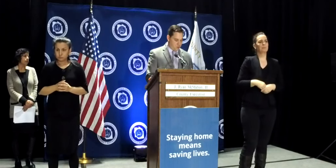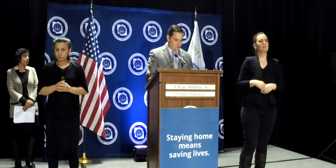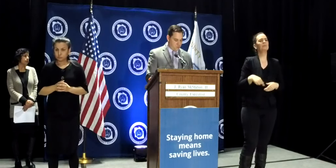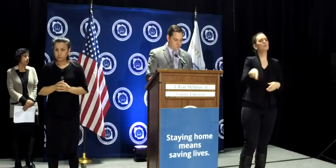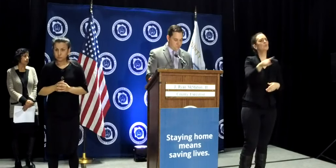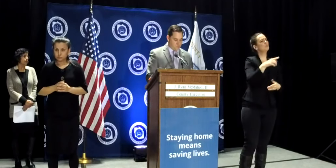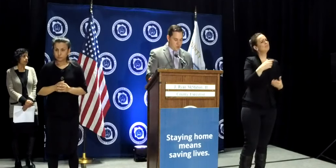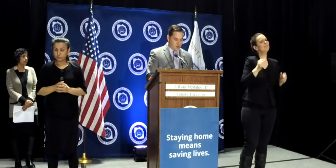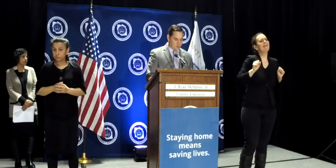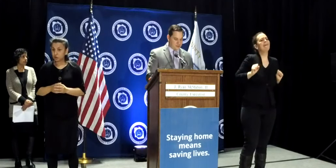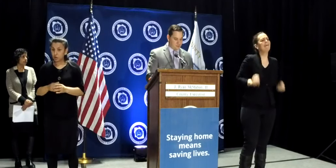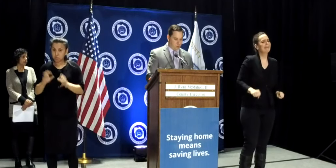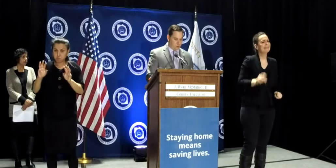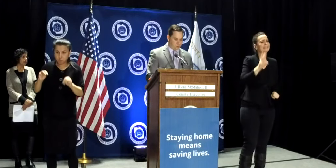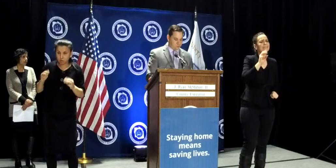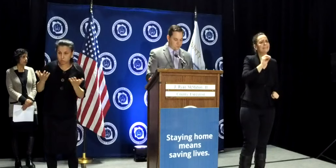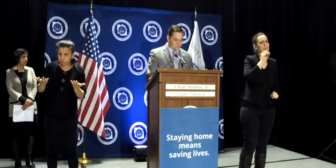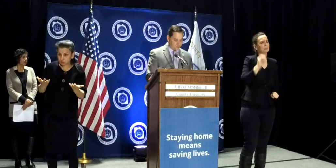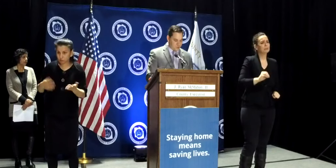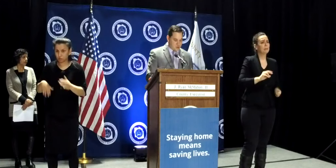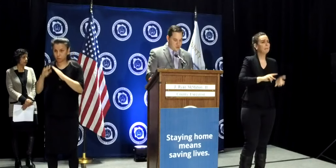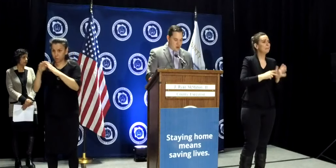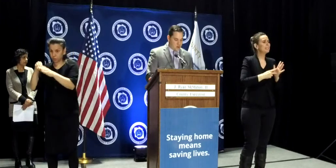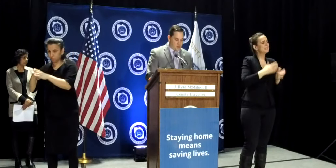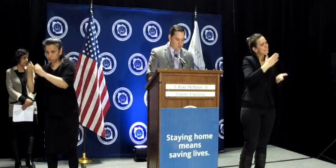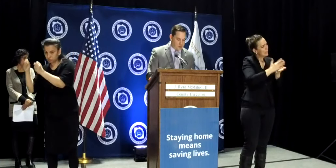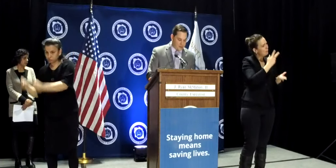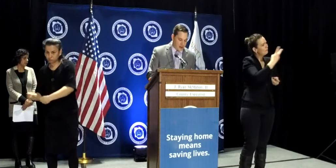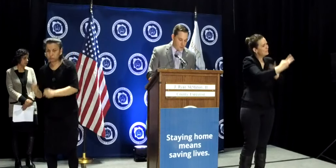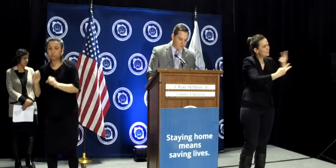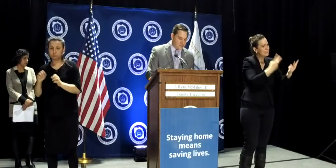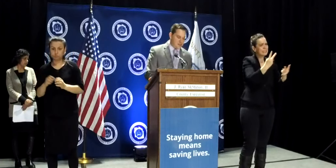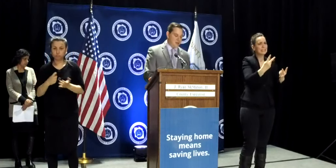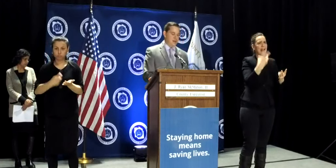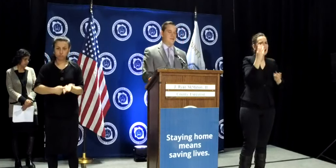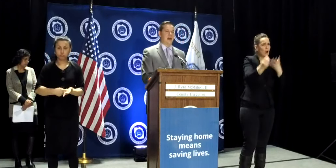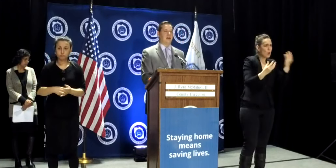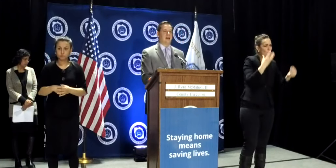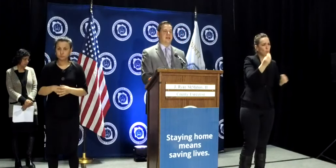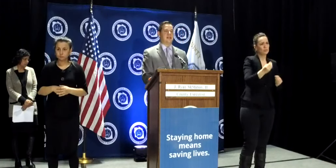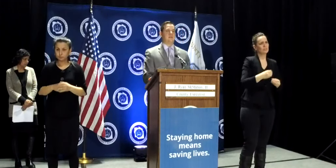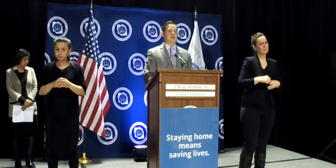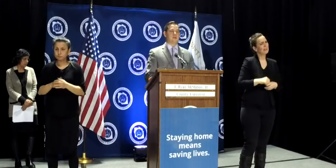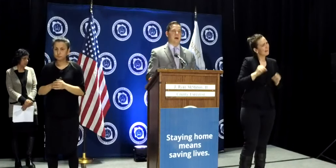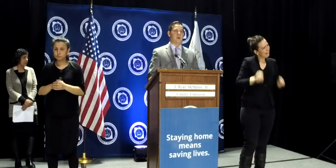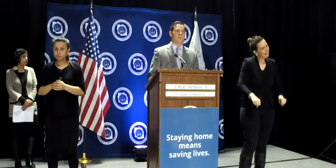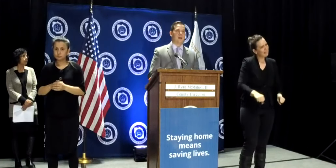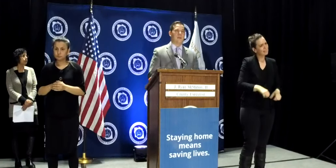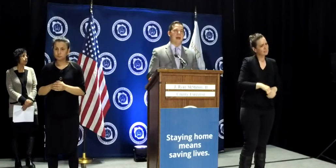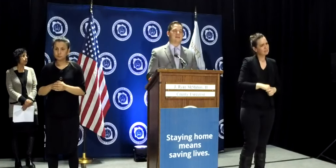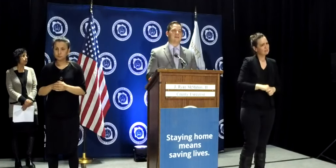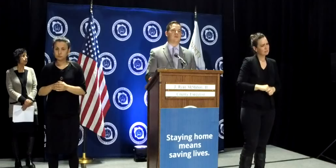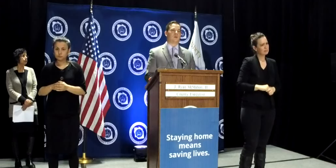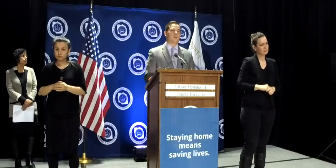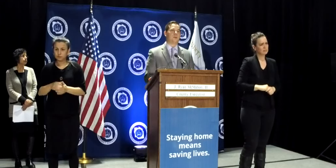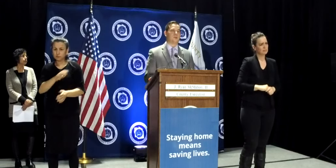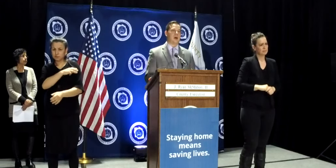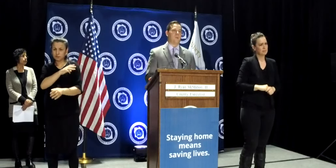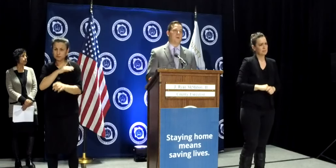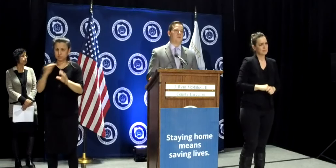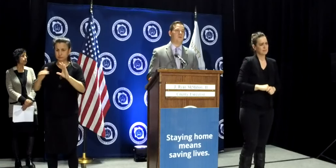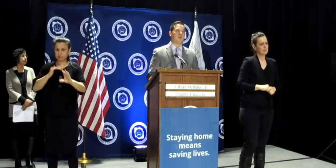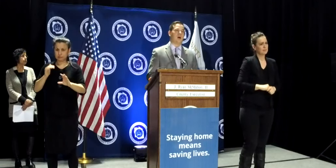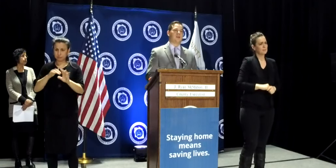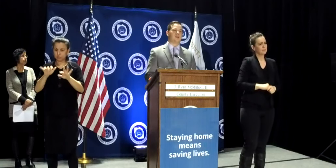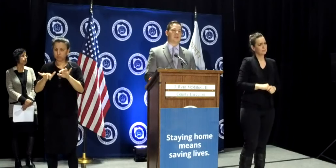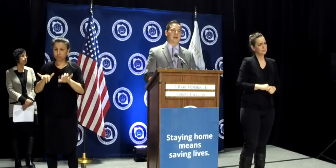own curve. That's important. Another thing that we've seen, and I've gotten a lot of emails about, and I'm asking for people's